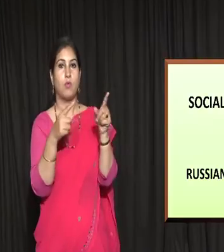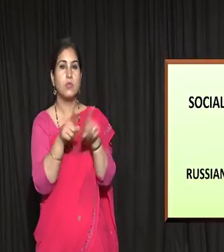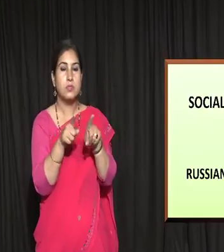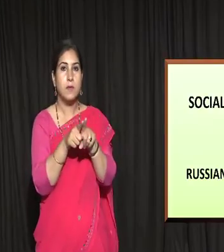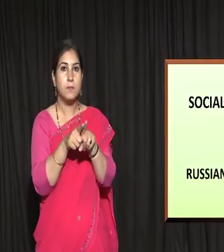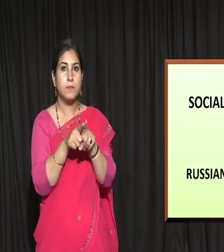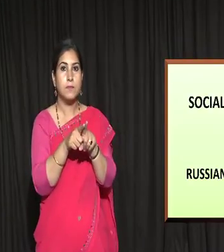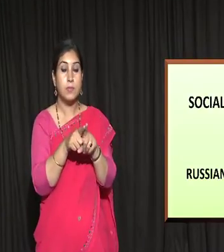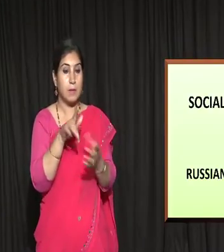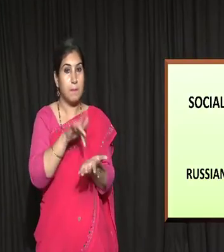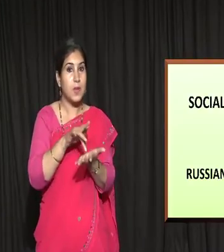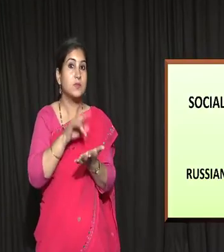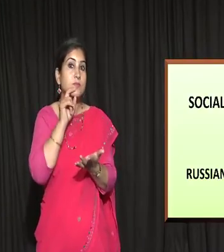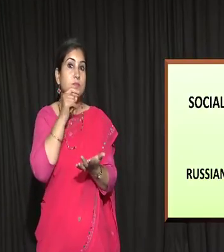and the Russian Revolution.